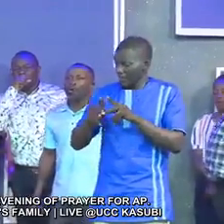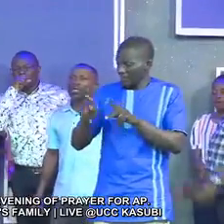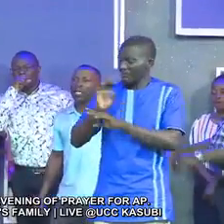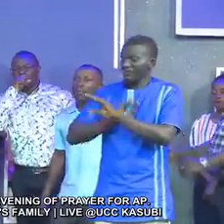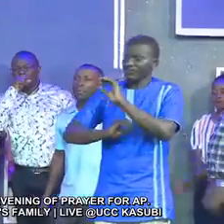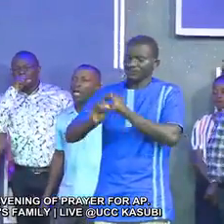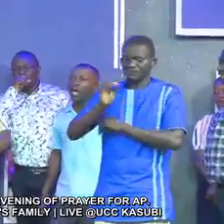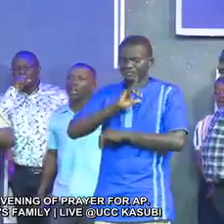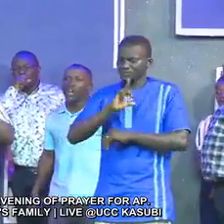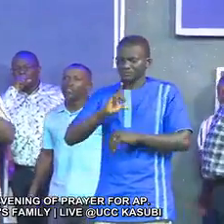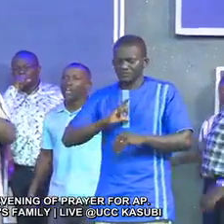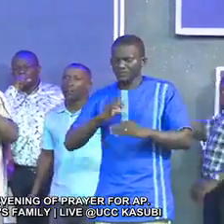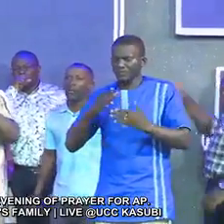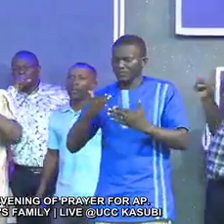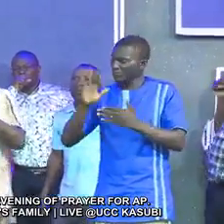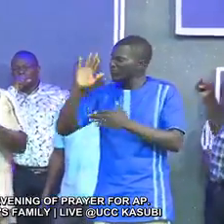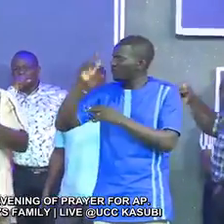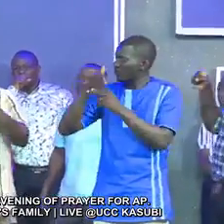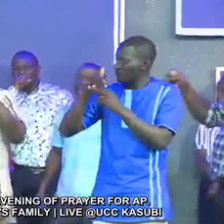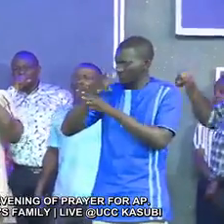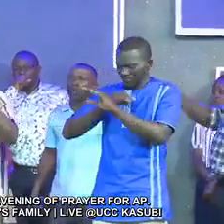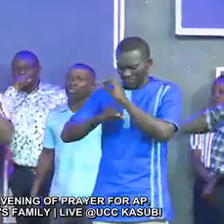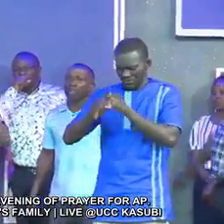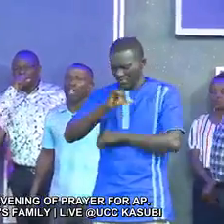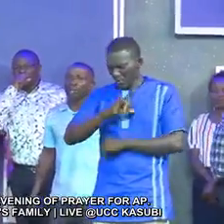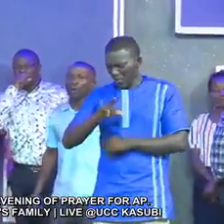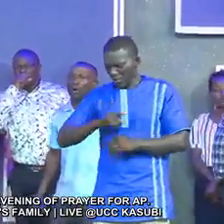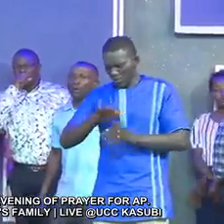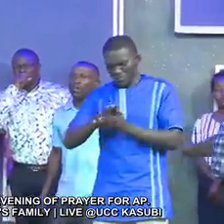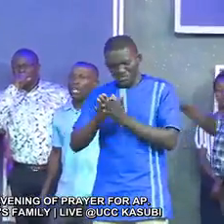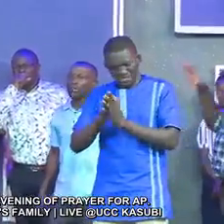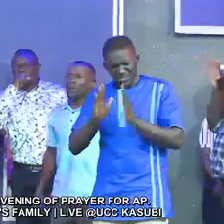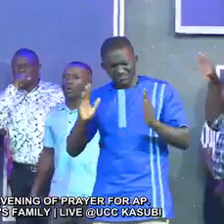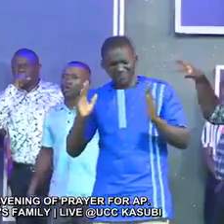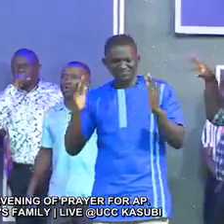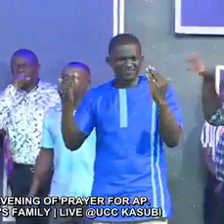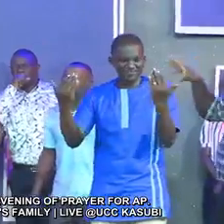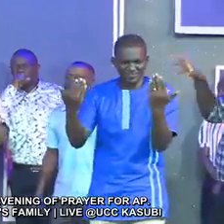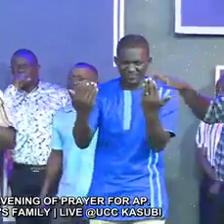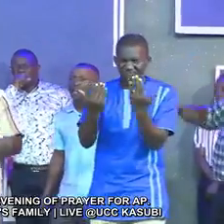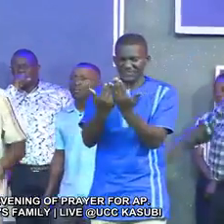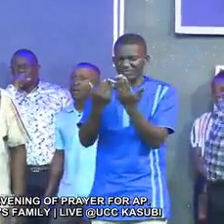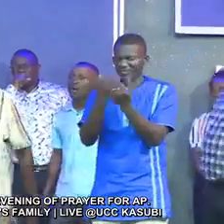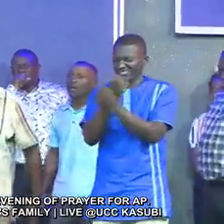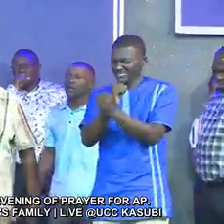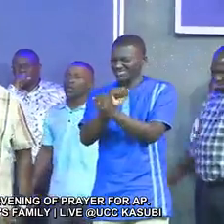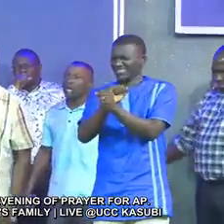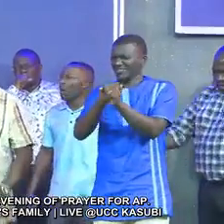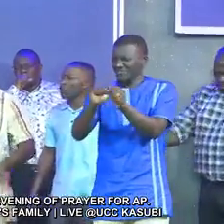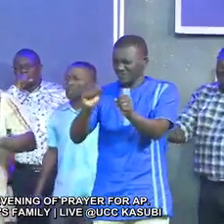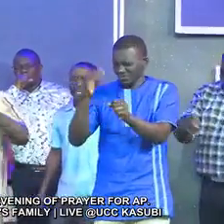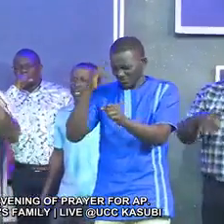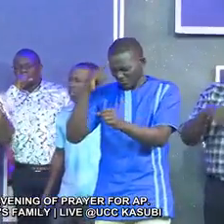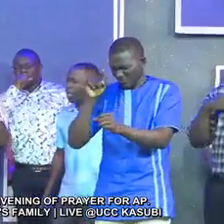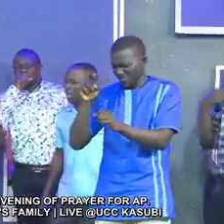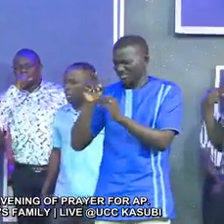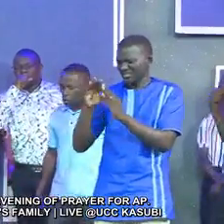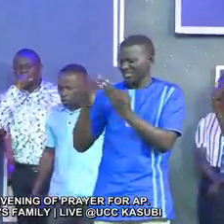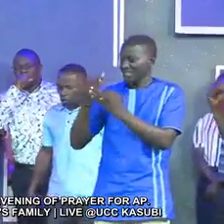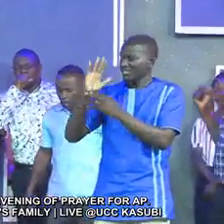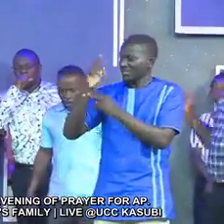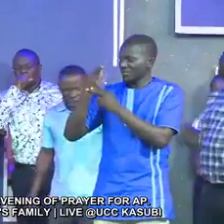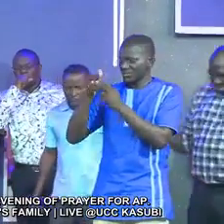Mukama. Erinnya lyo lifuuke ekigo eky'obulokozi bwabwe. Erinnya